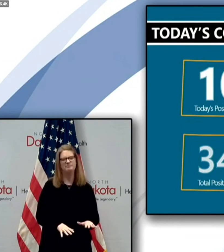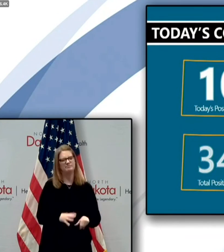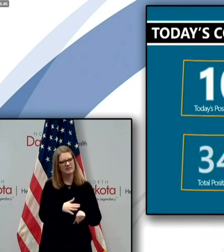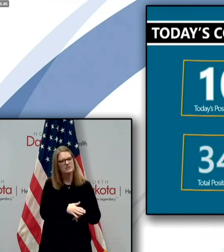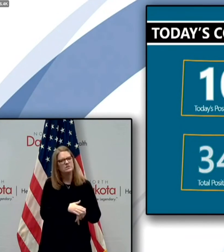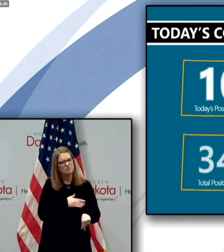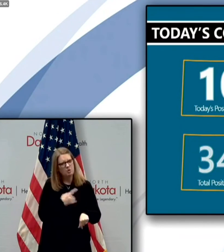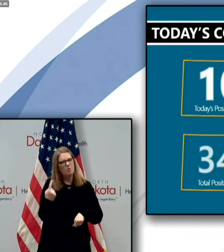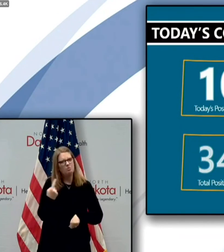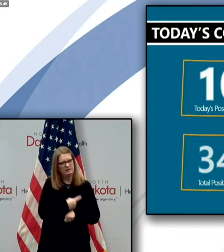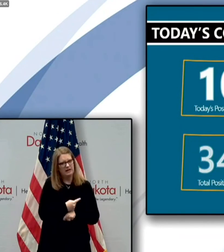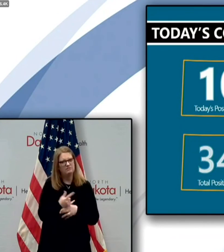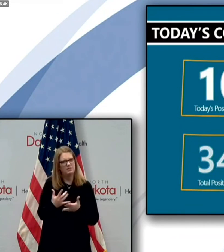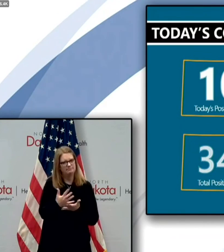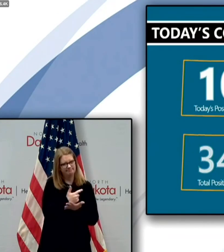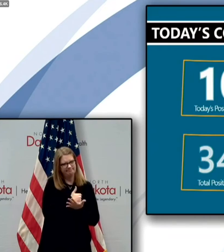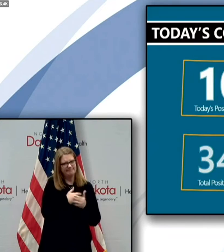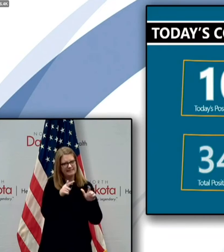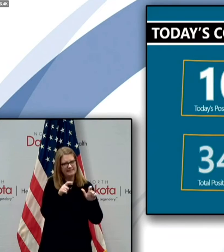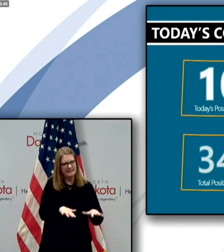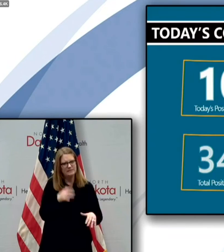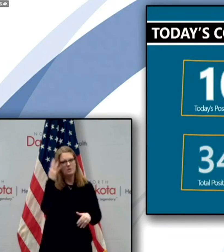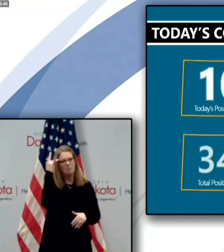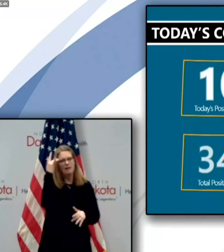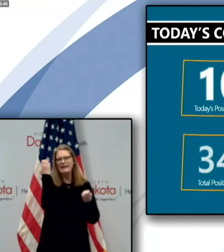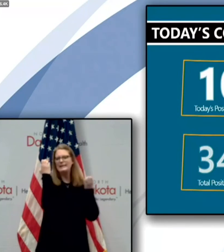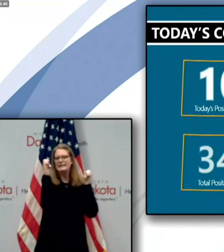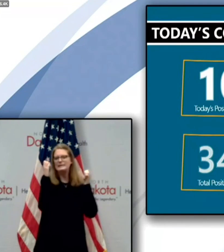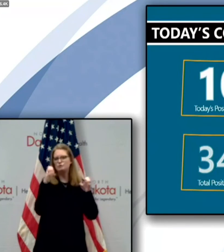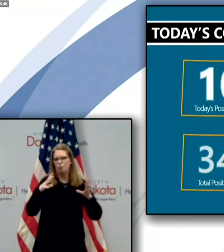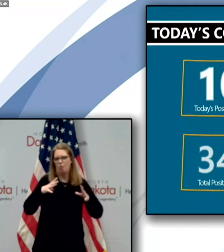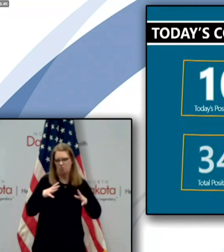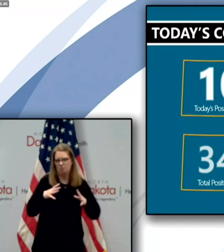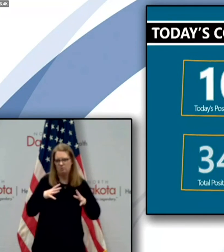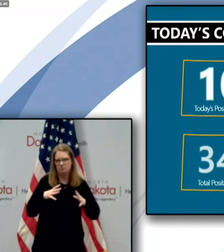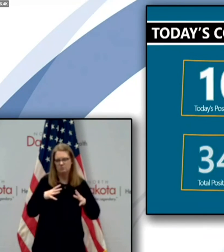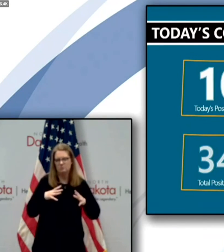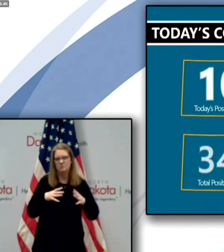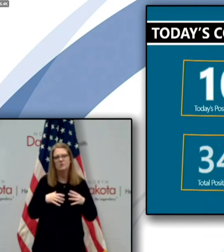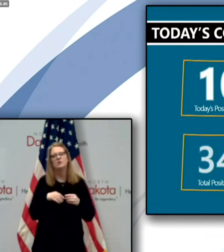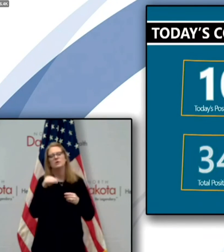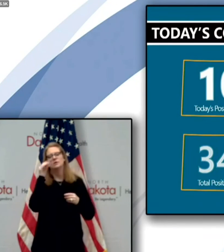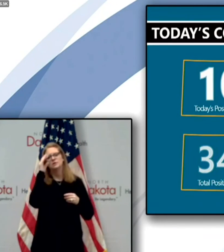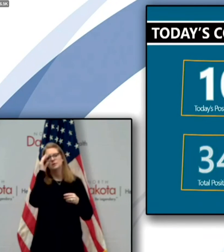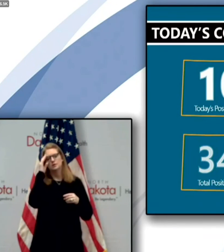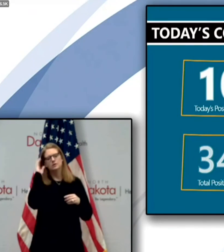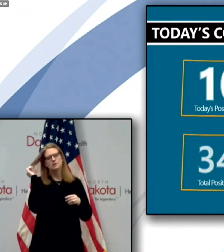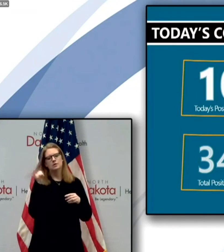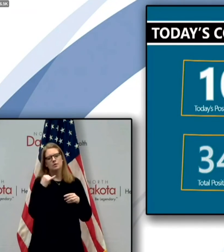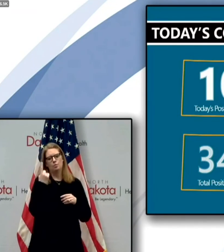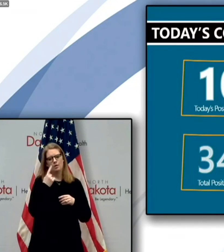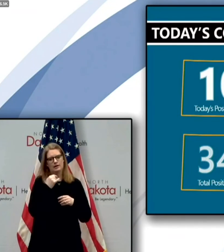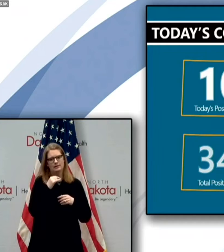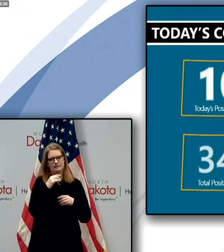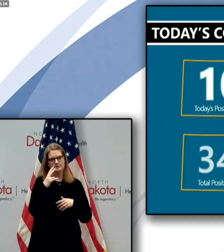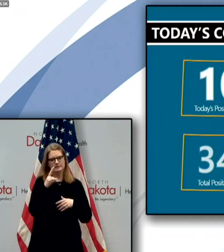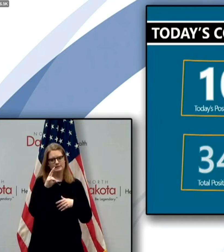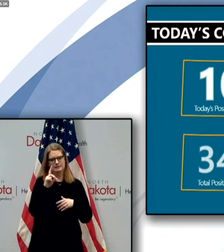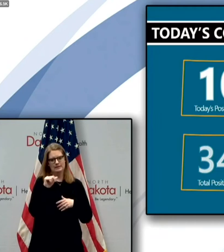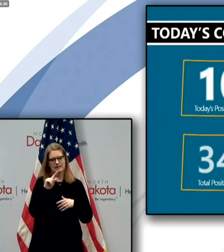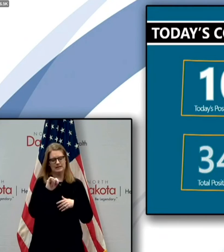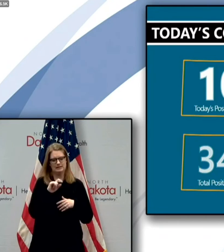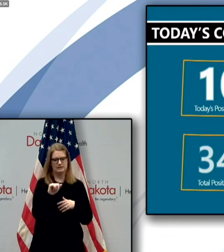and collecting tests because of the Easter holiday. The one piece of data is 7 of today's 10